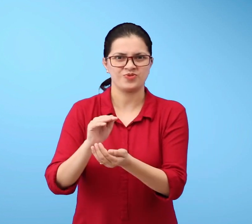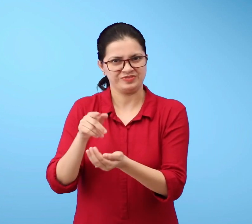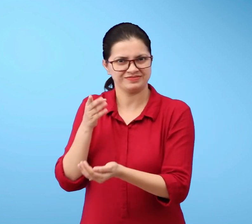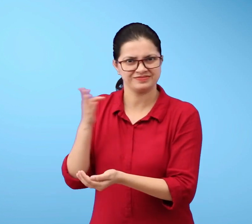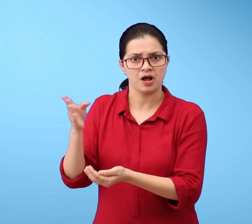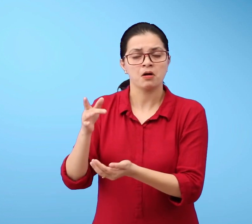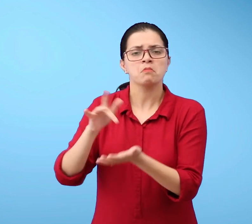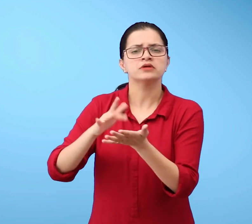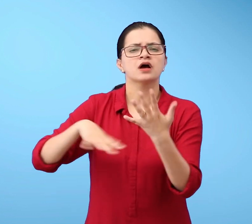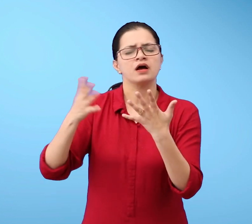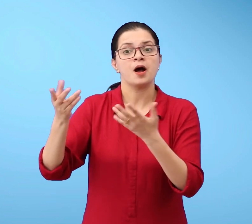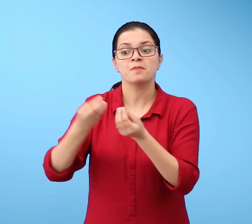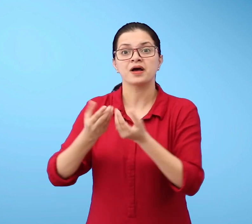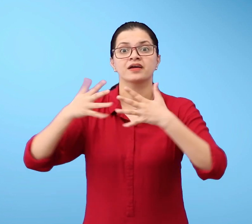German-born British Indologist